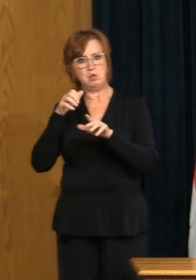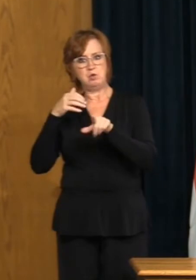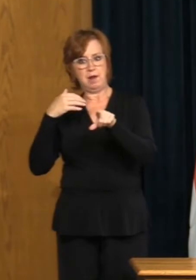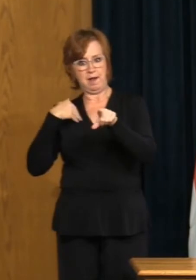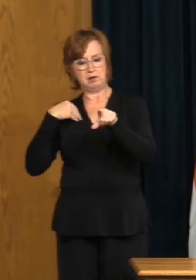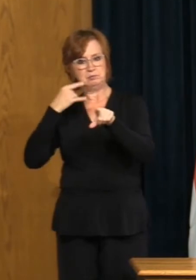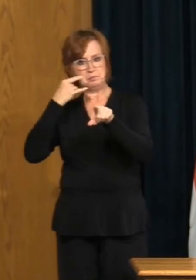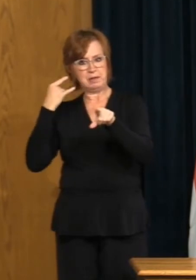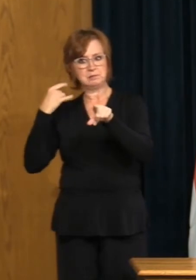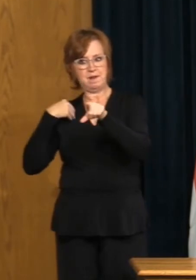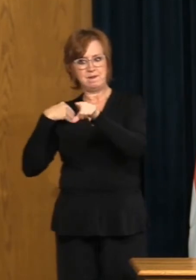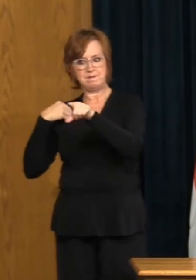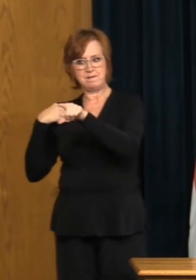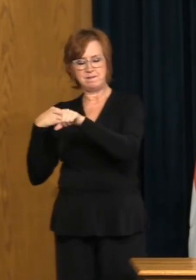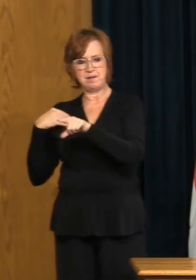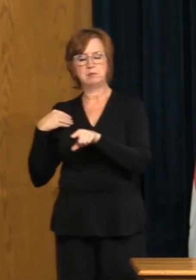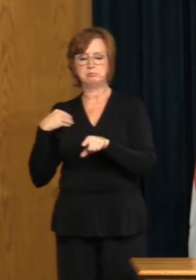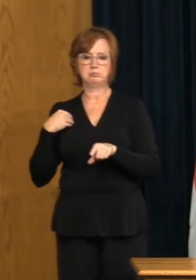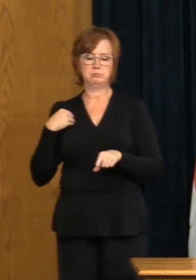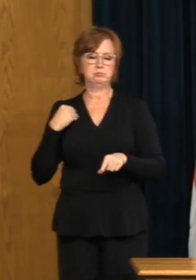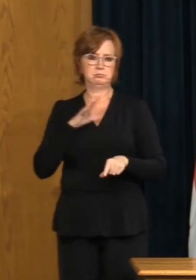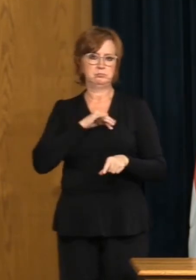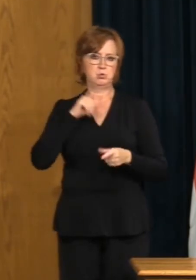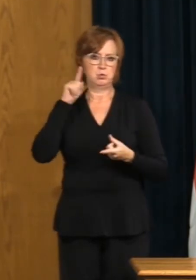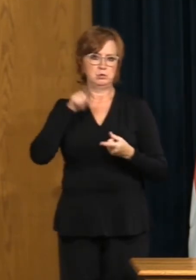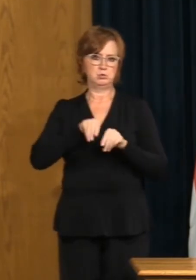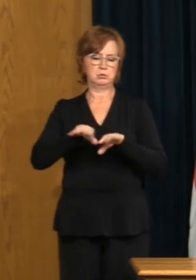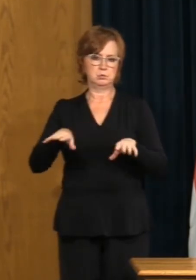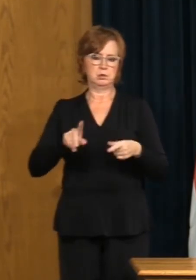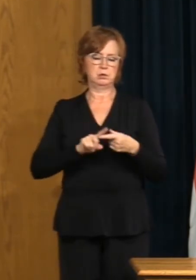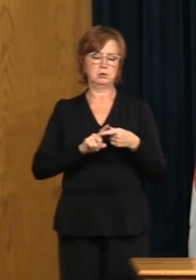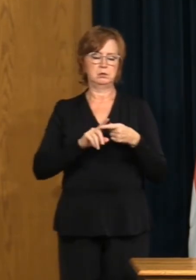to work or school if you're sick, hand washing,